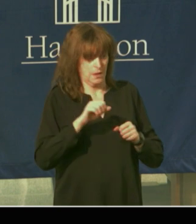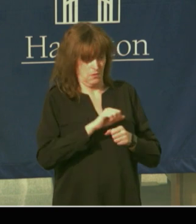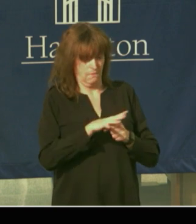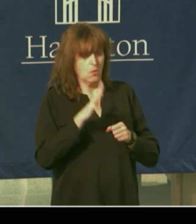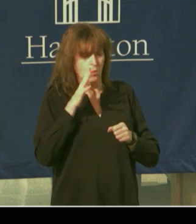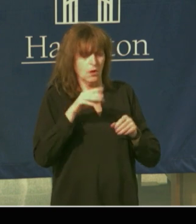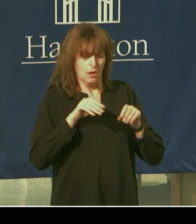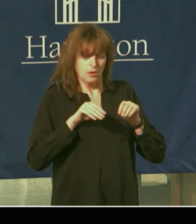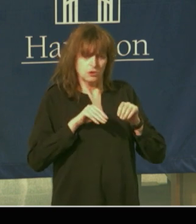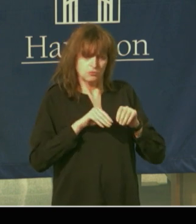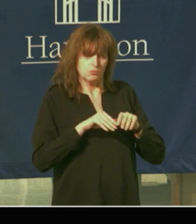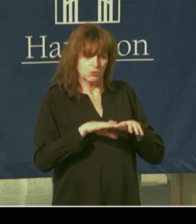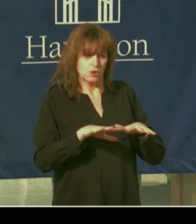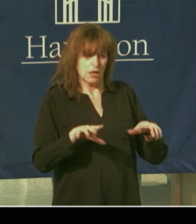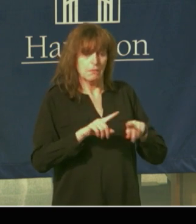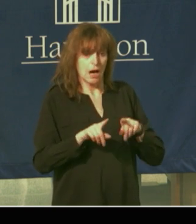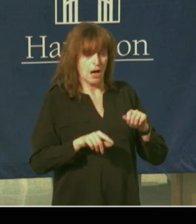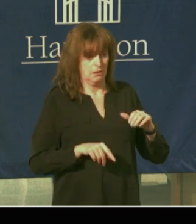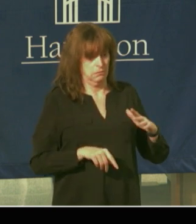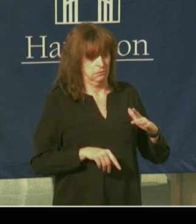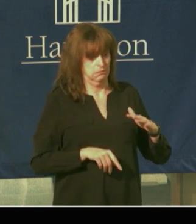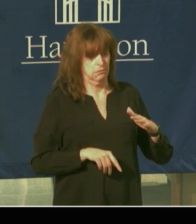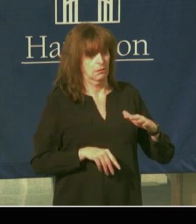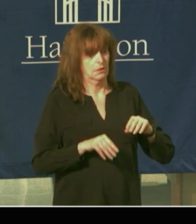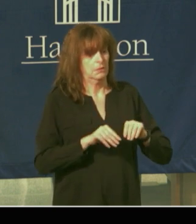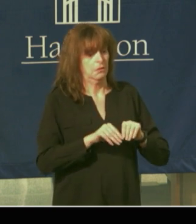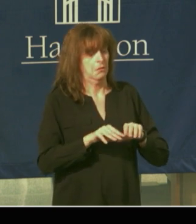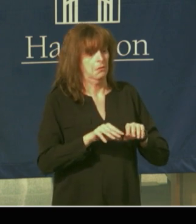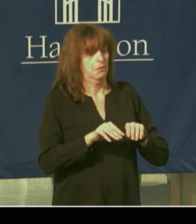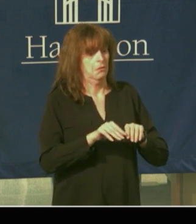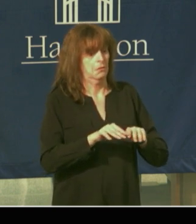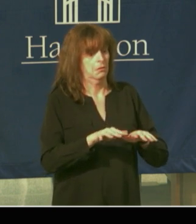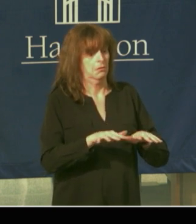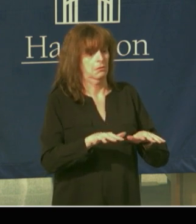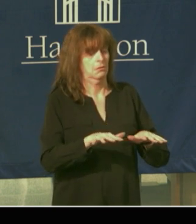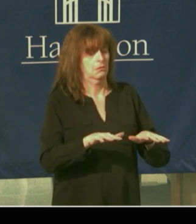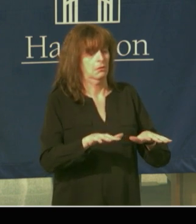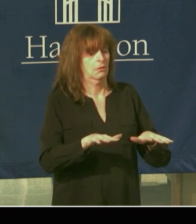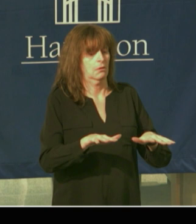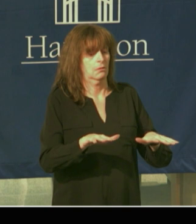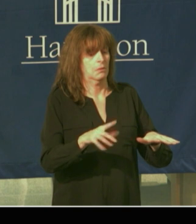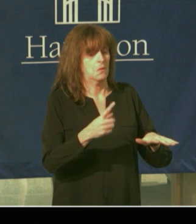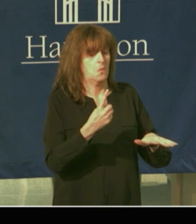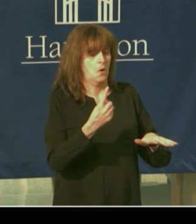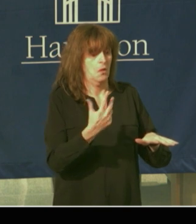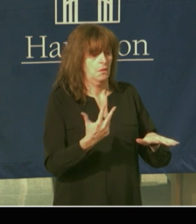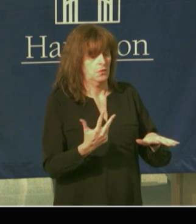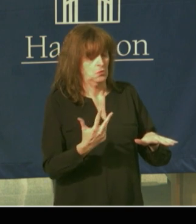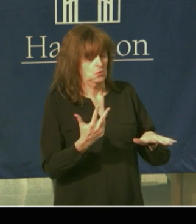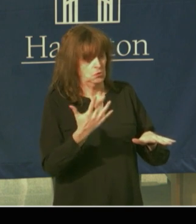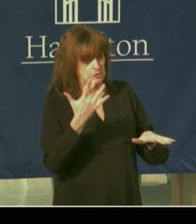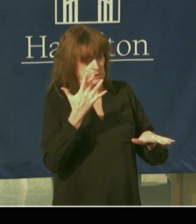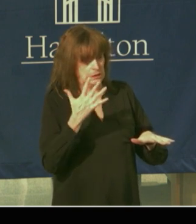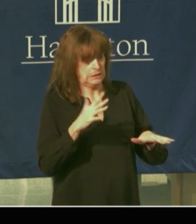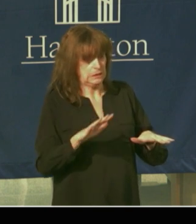day, maybe one in every three people is ultimately going to be infected with this virus. Maybe it's two out of every three. I don't